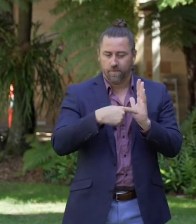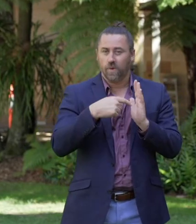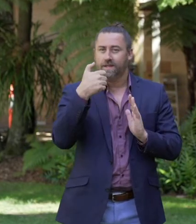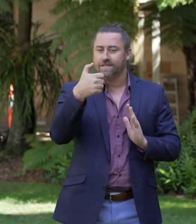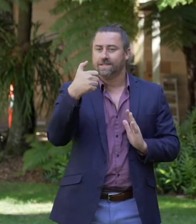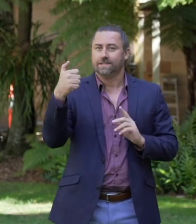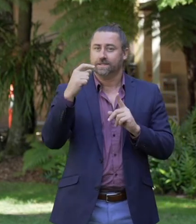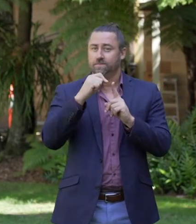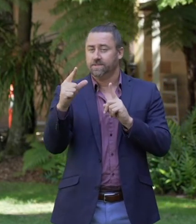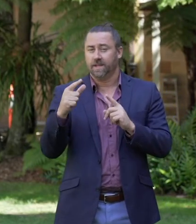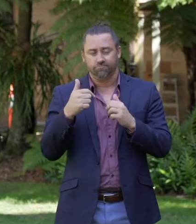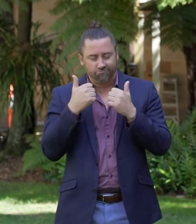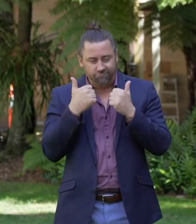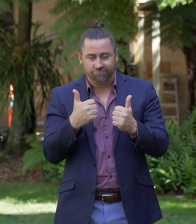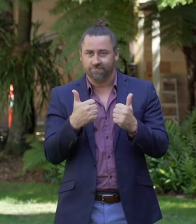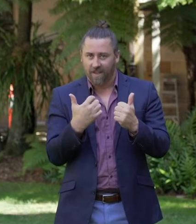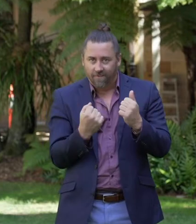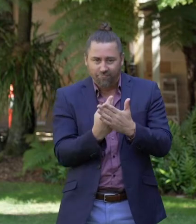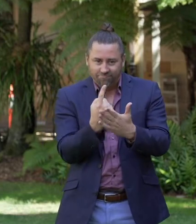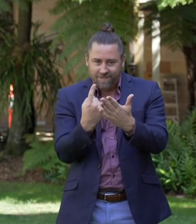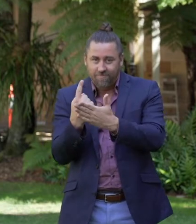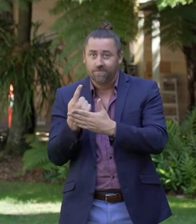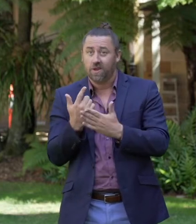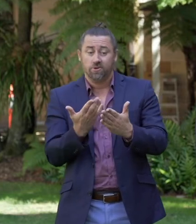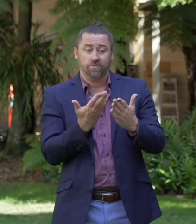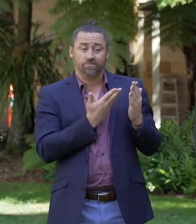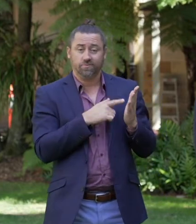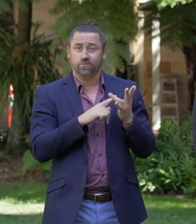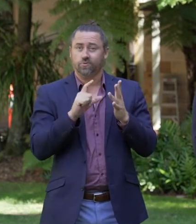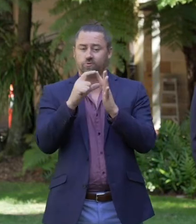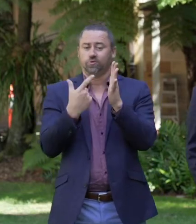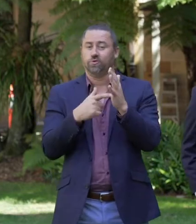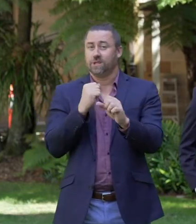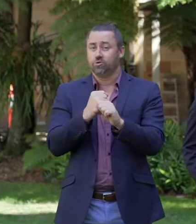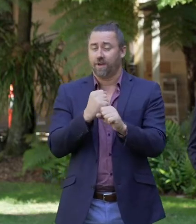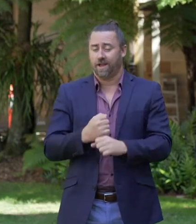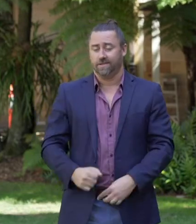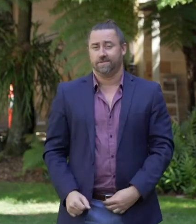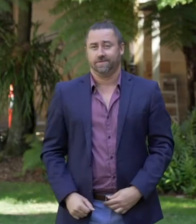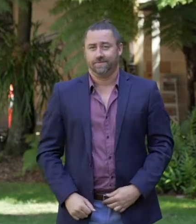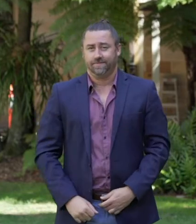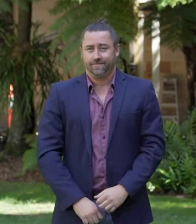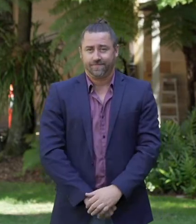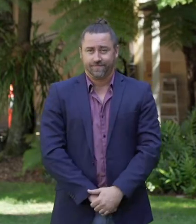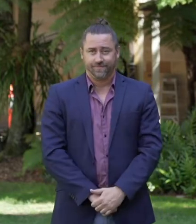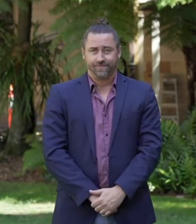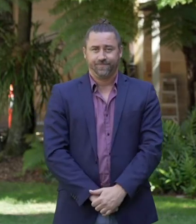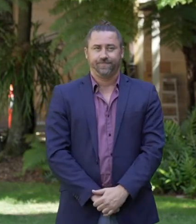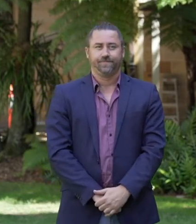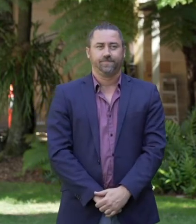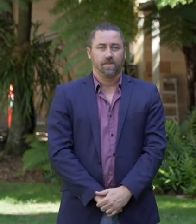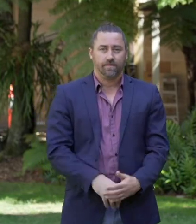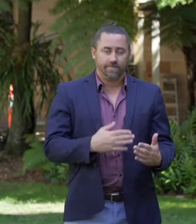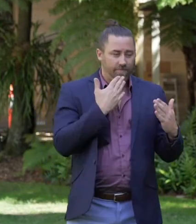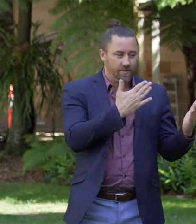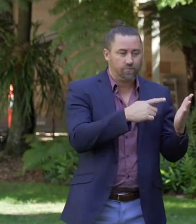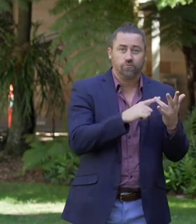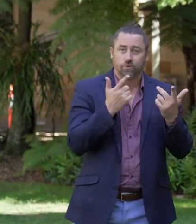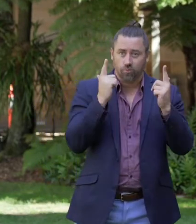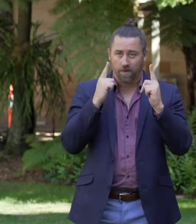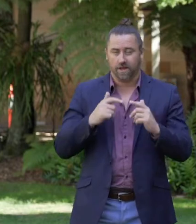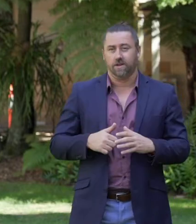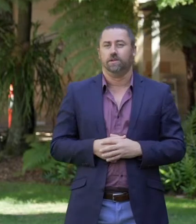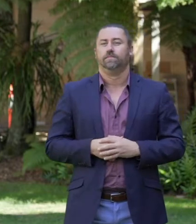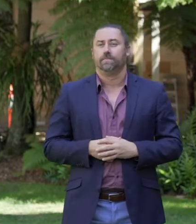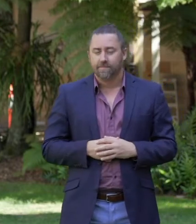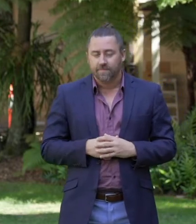41.66%. So that's fantastic news. So I'll hand over to Dr. Gerard. Thank you. Thank you very much, Premier.